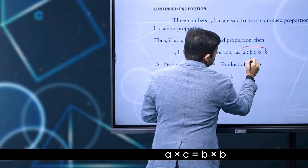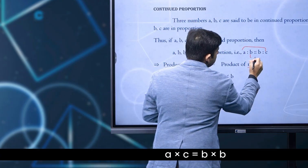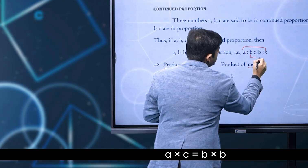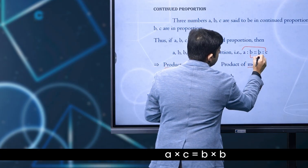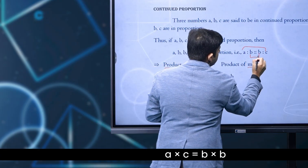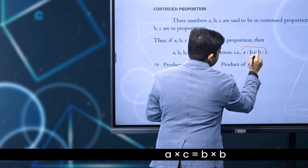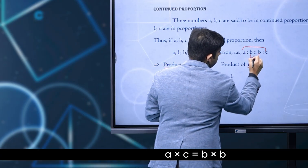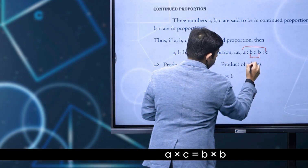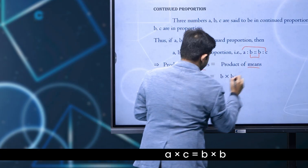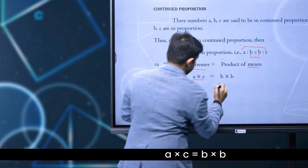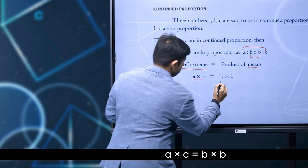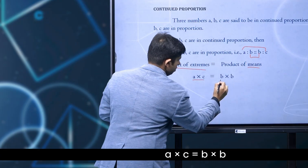B into B.